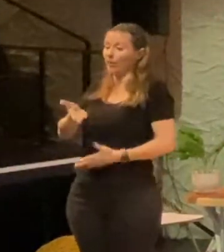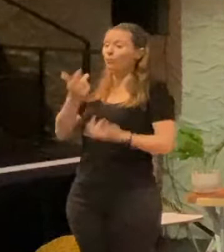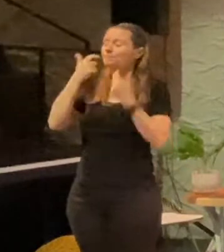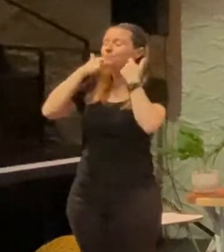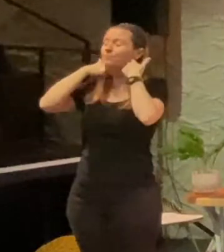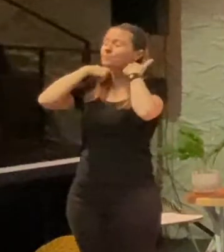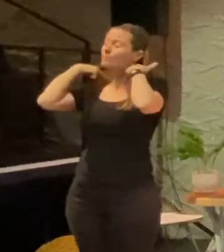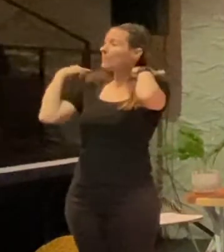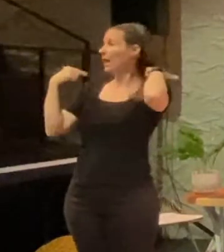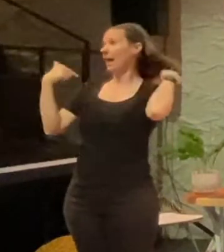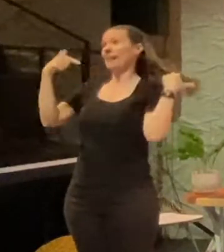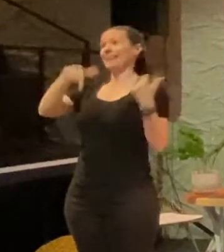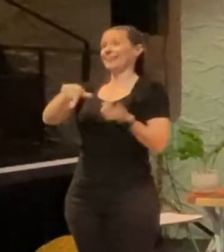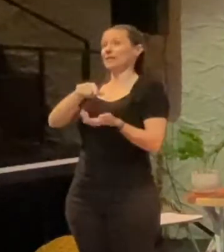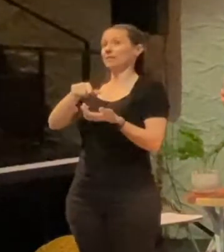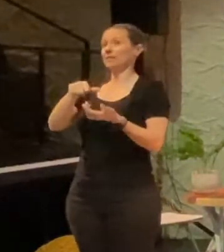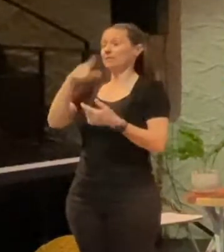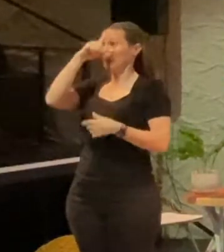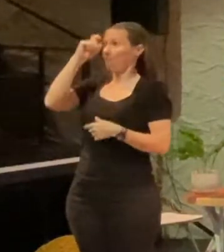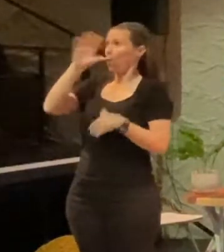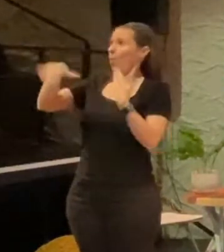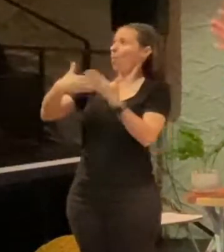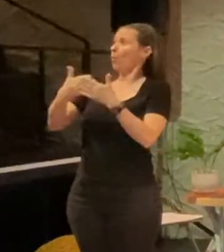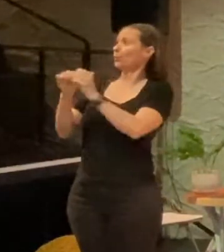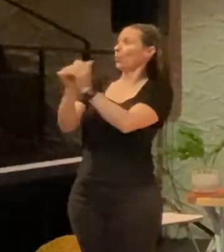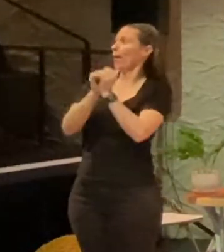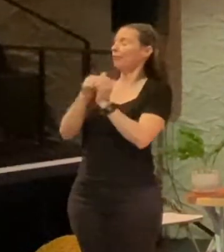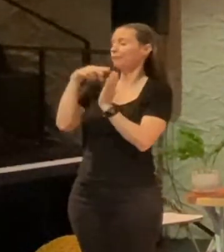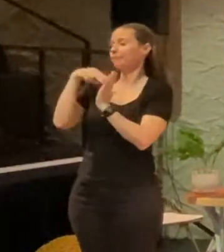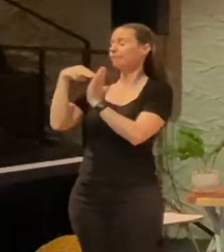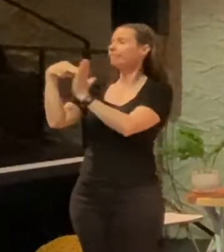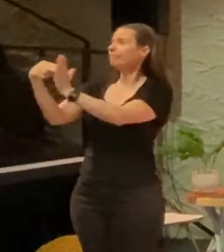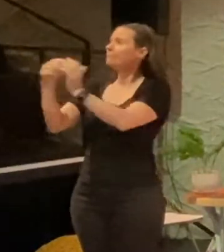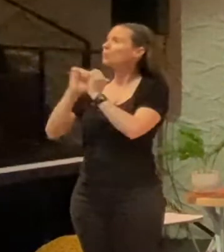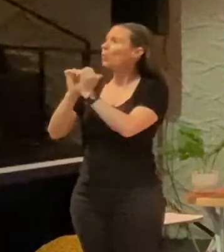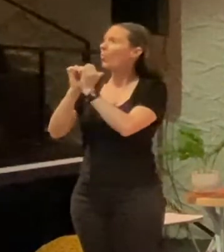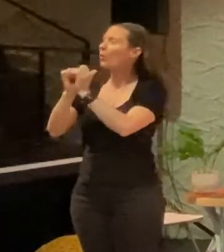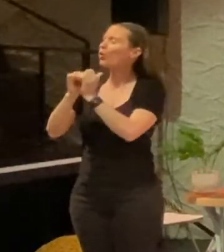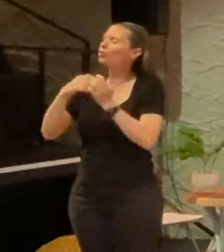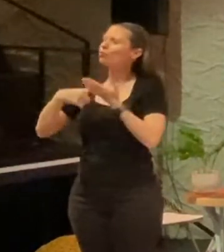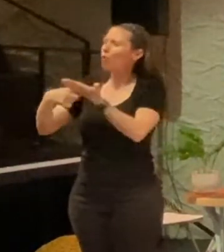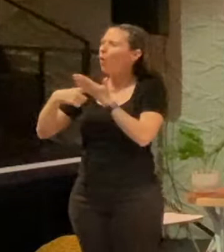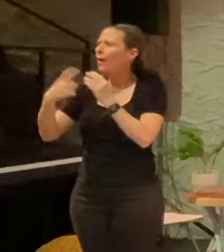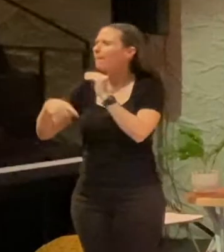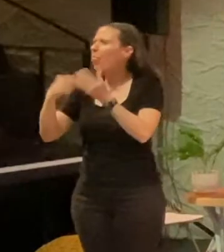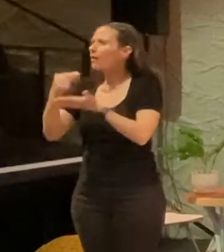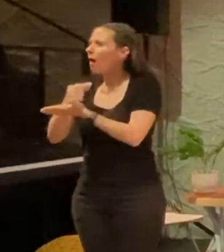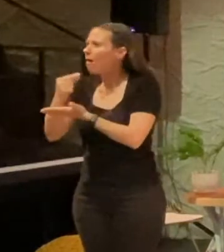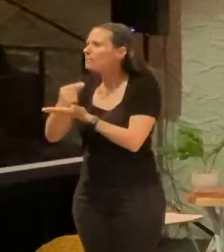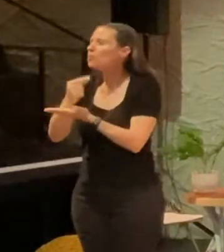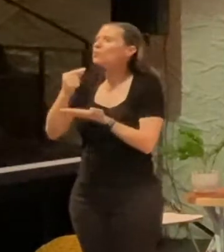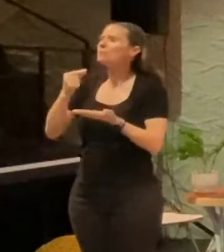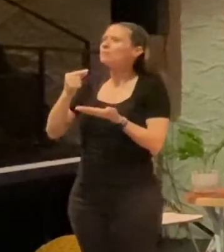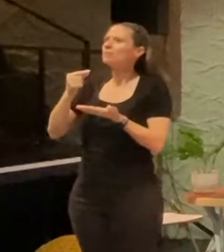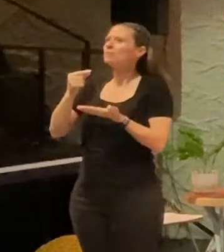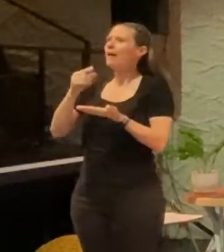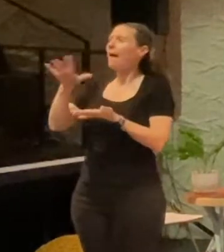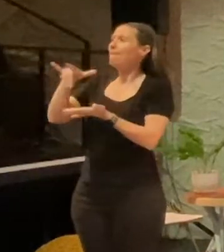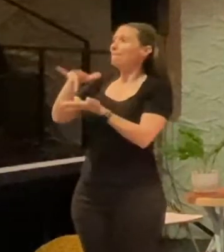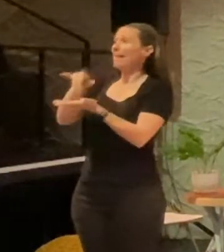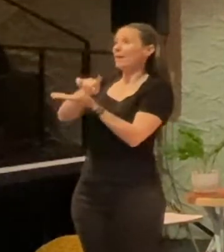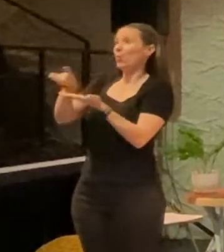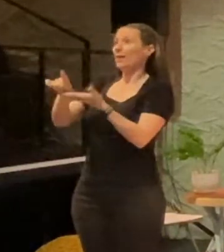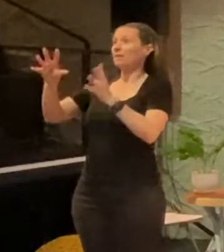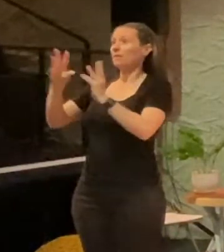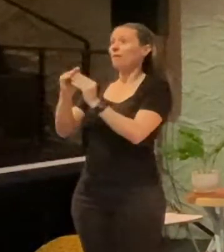as a community this week, or this summer. We're going to go through that together. We're talking about the Gospels in our midweek times together. They're